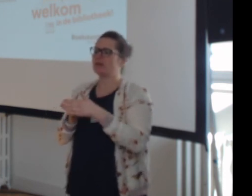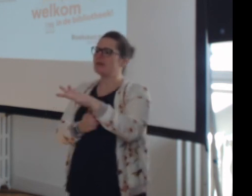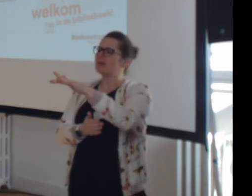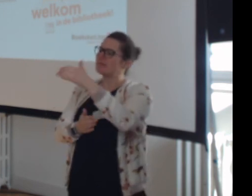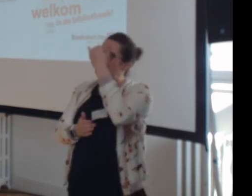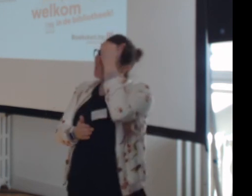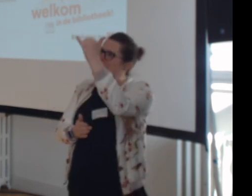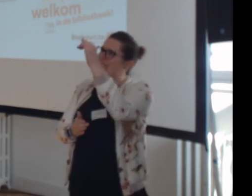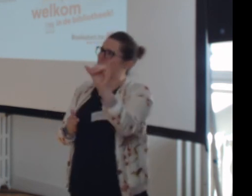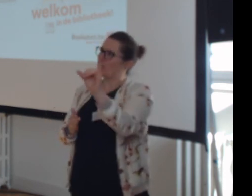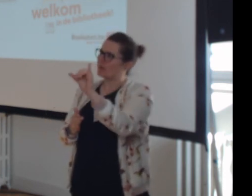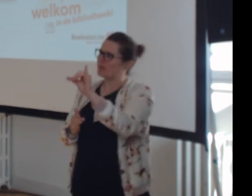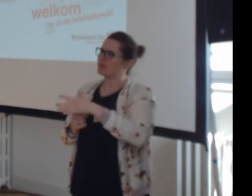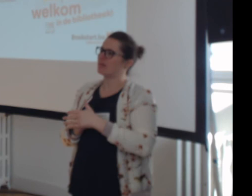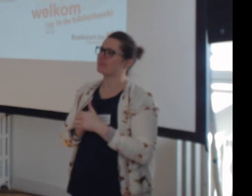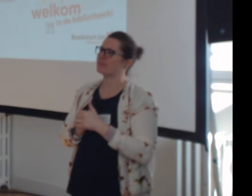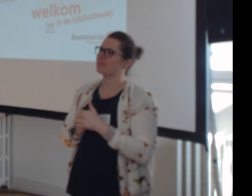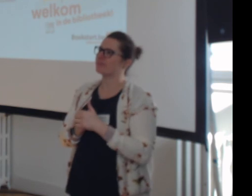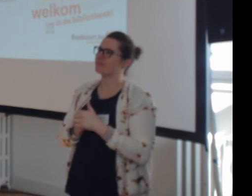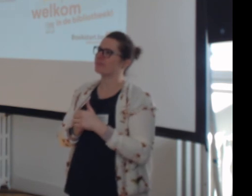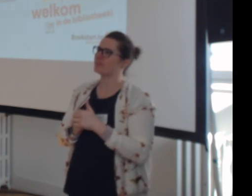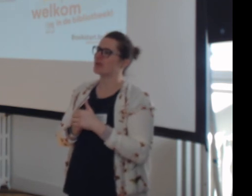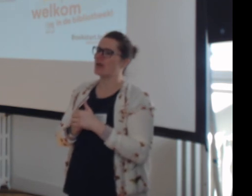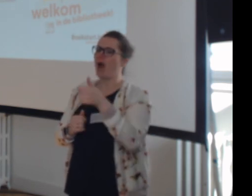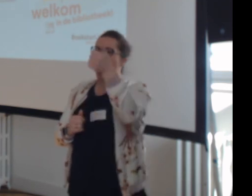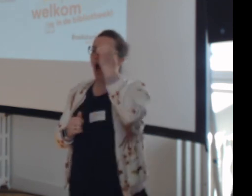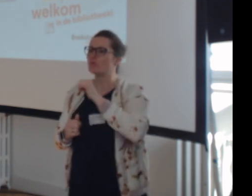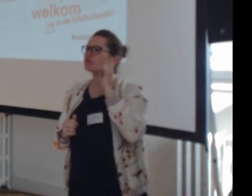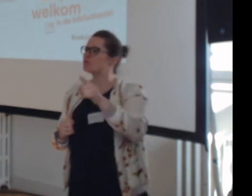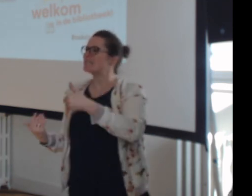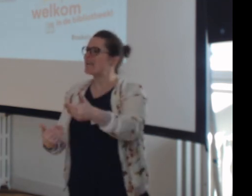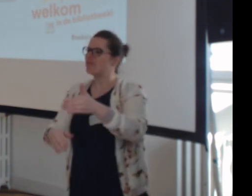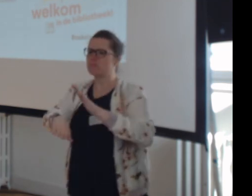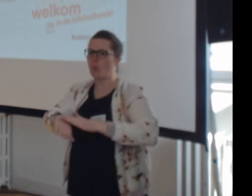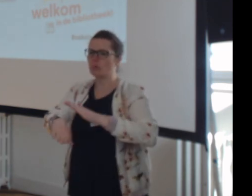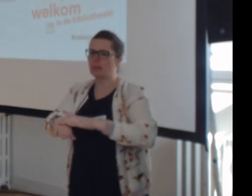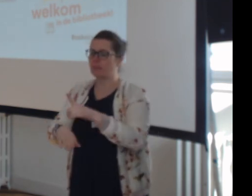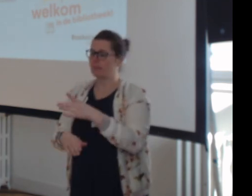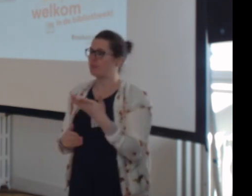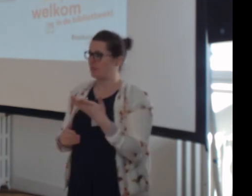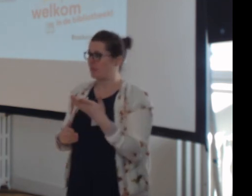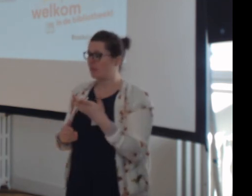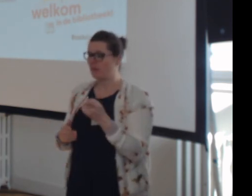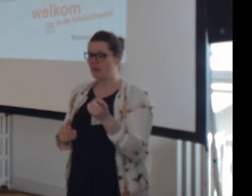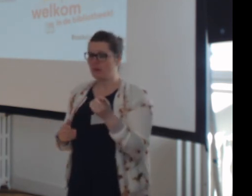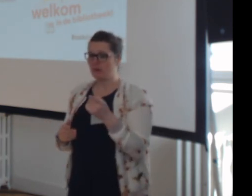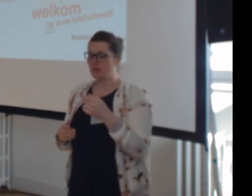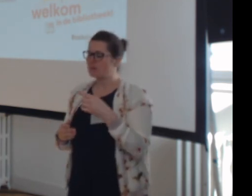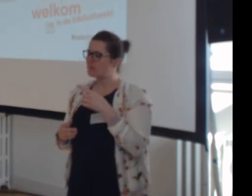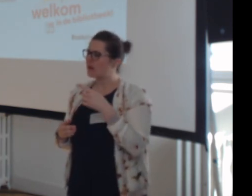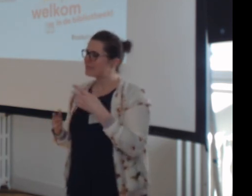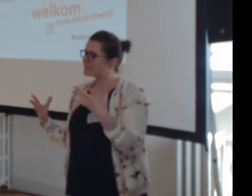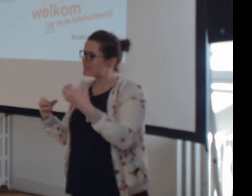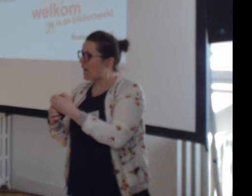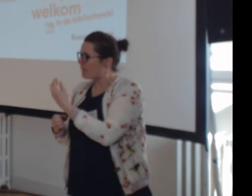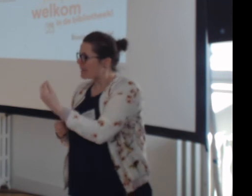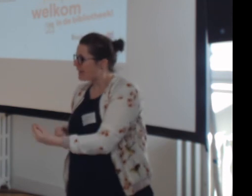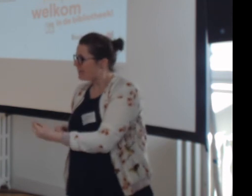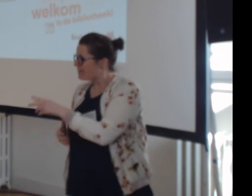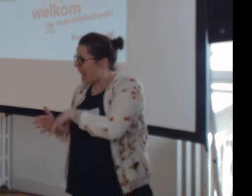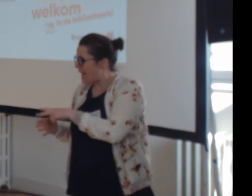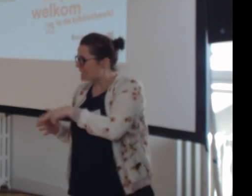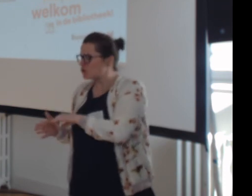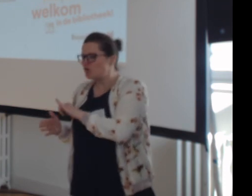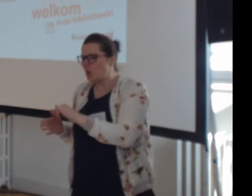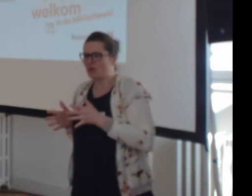is give the message to parents that it is never too early to start reading with your child. A good